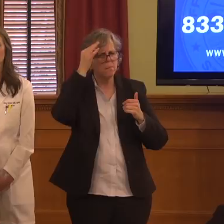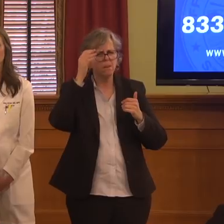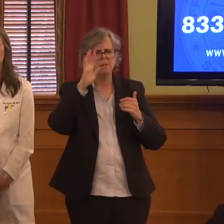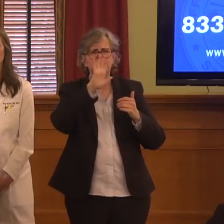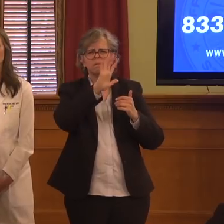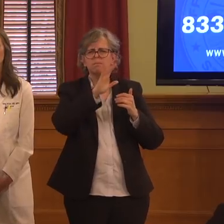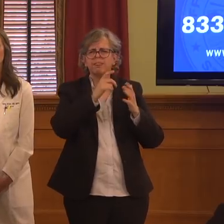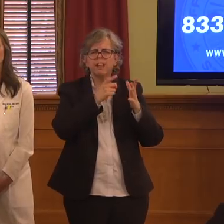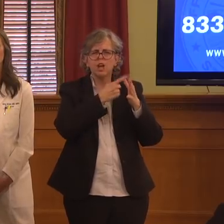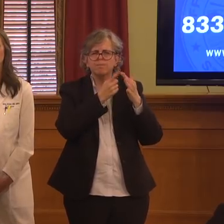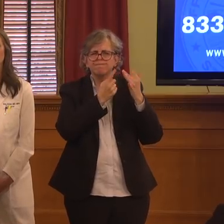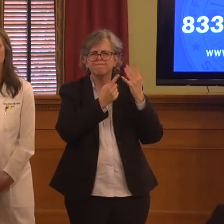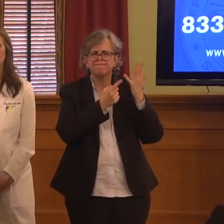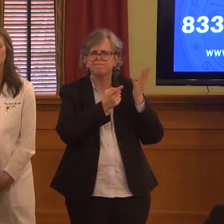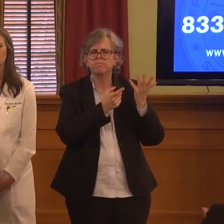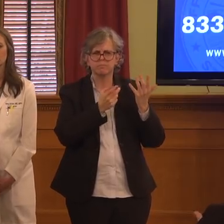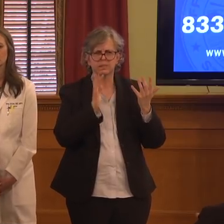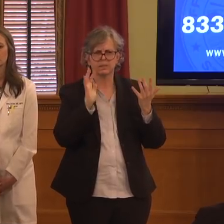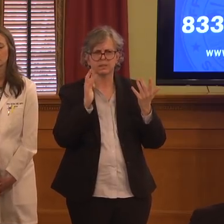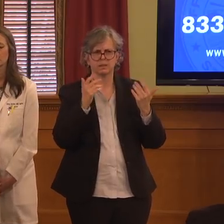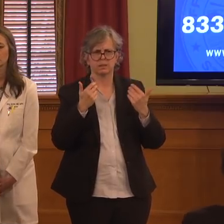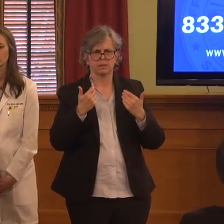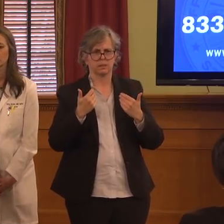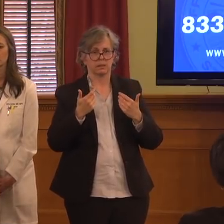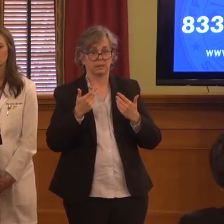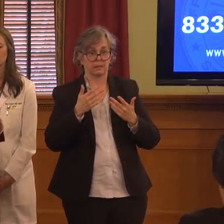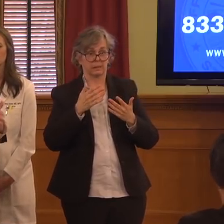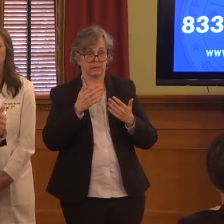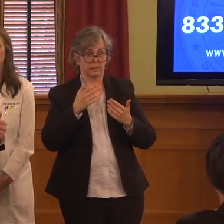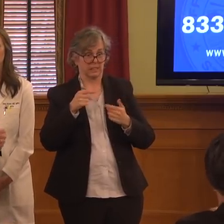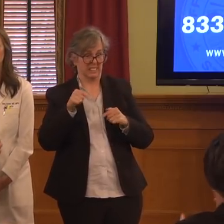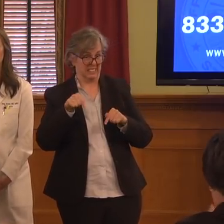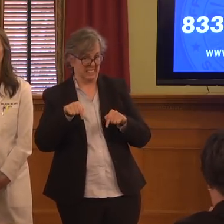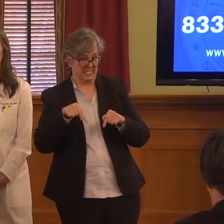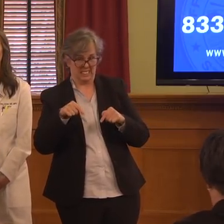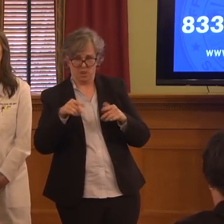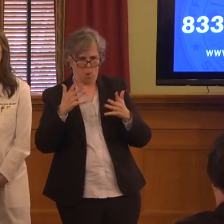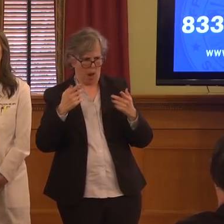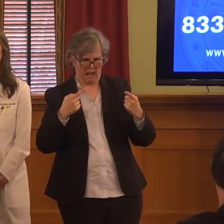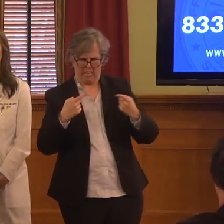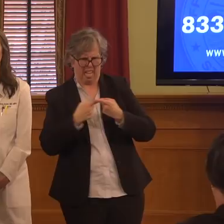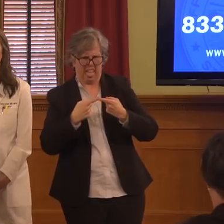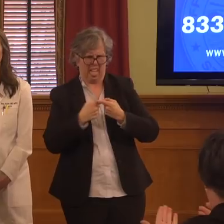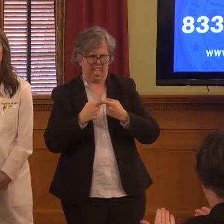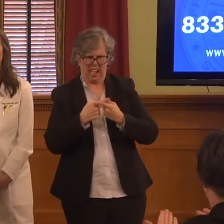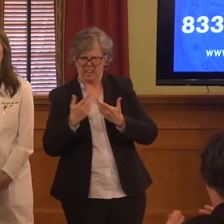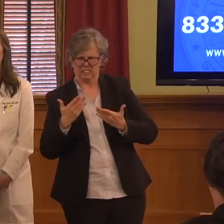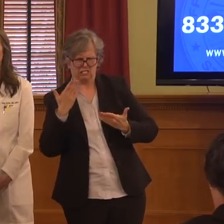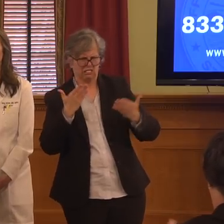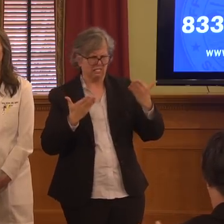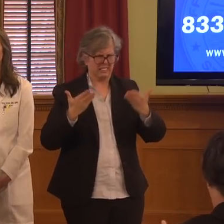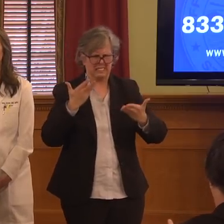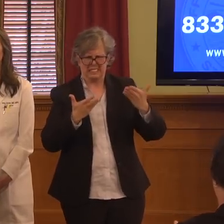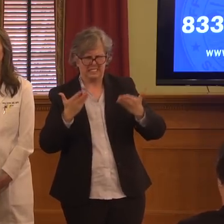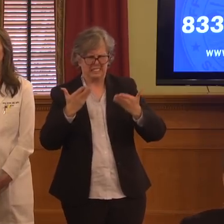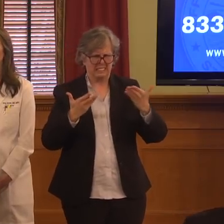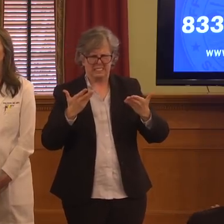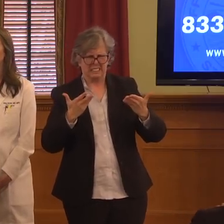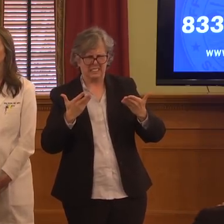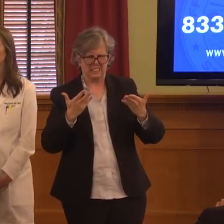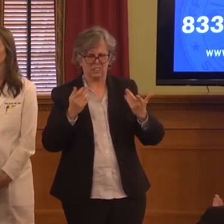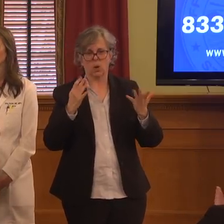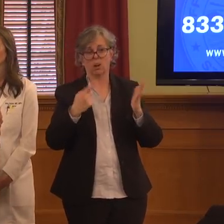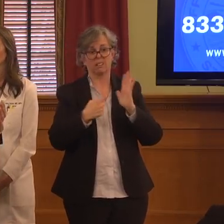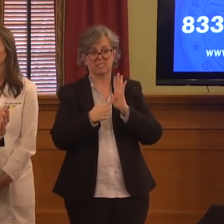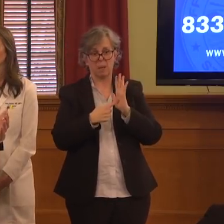it is not in the best interest of the people of Ohio to continue those. Inspections, for example,